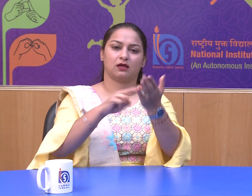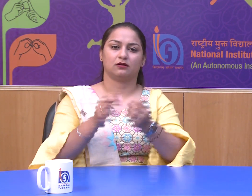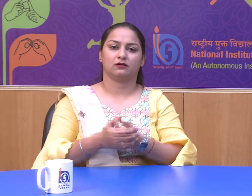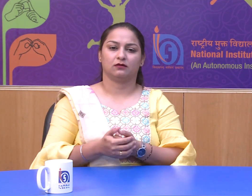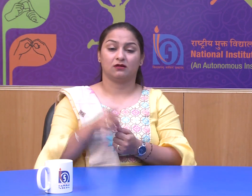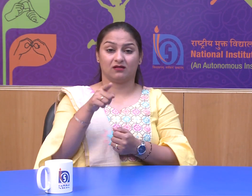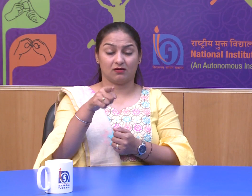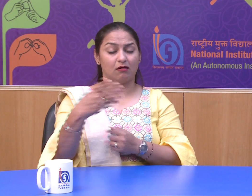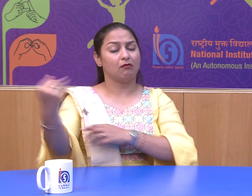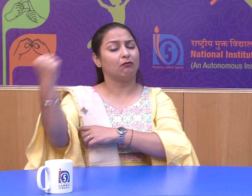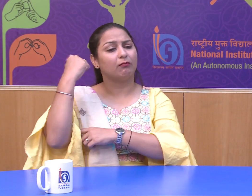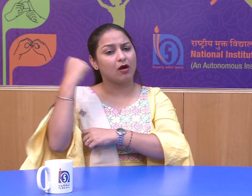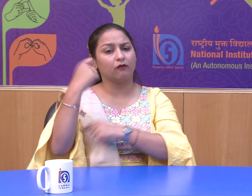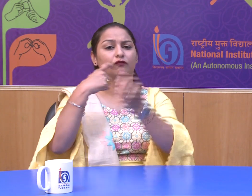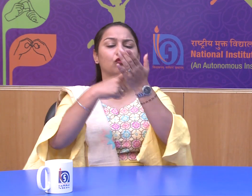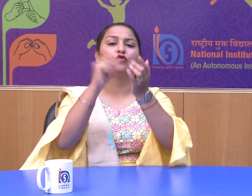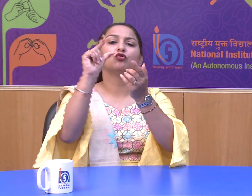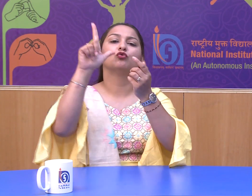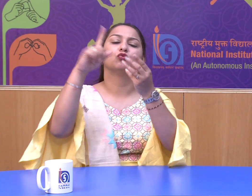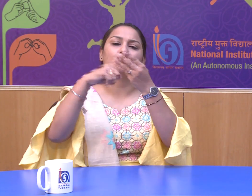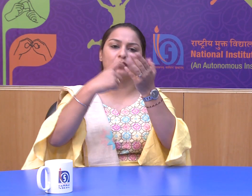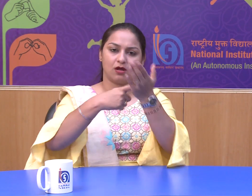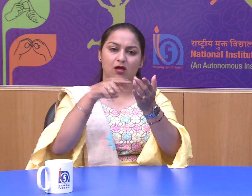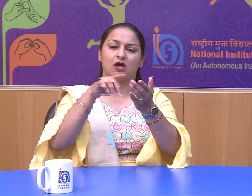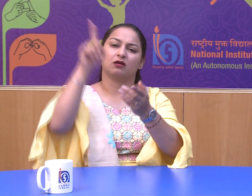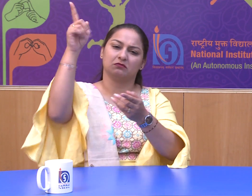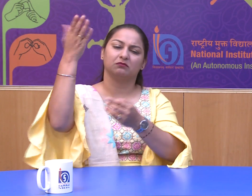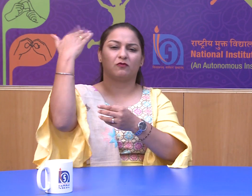was a powerful ruler of Chalukya dynasty.